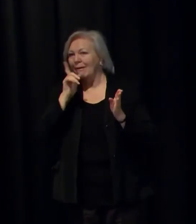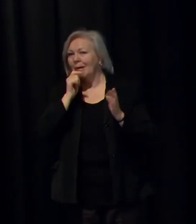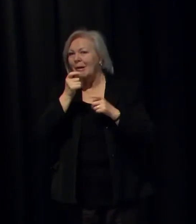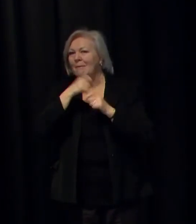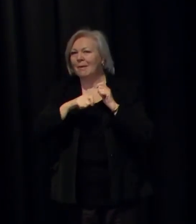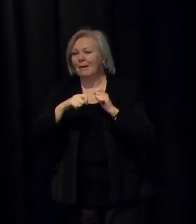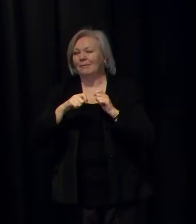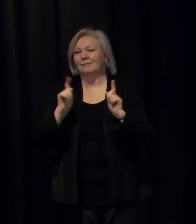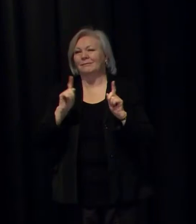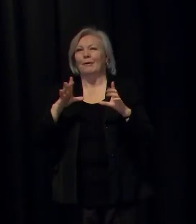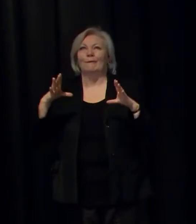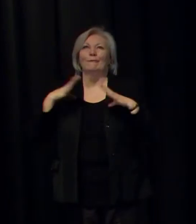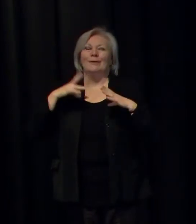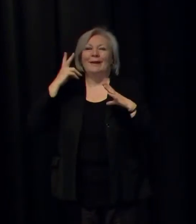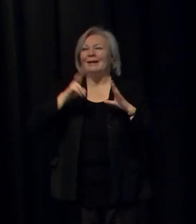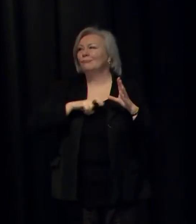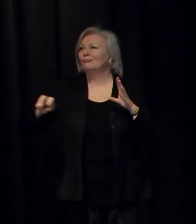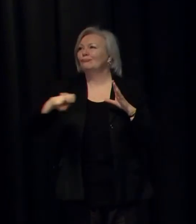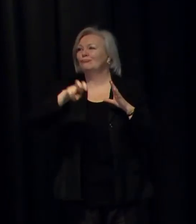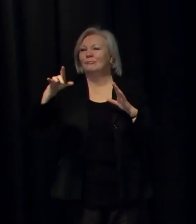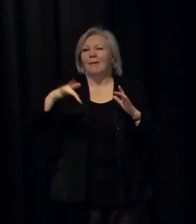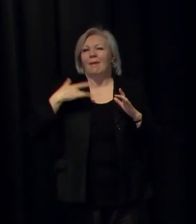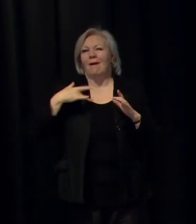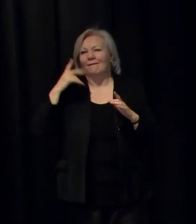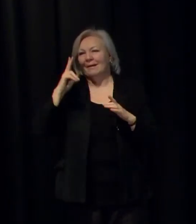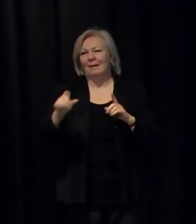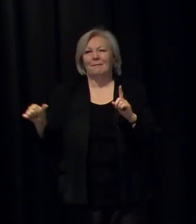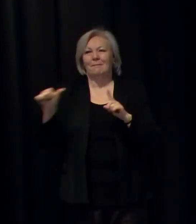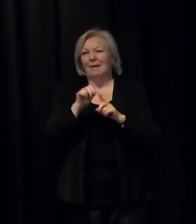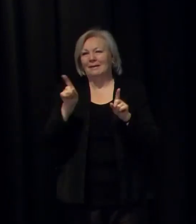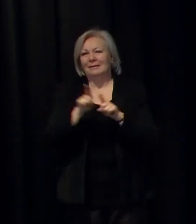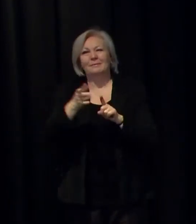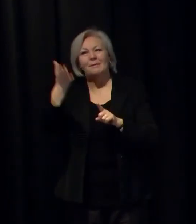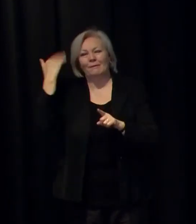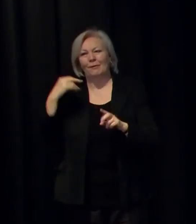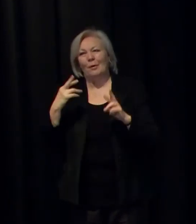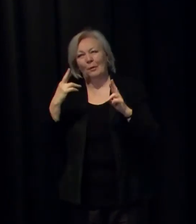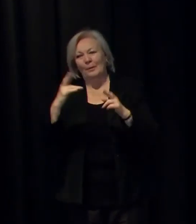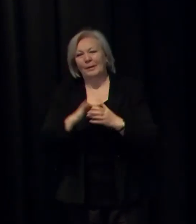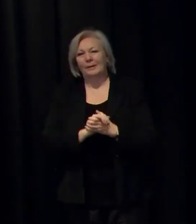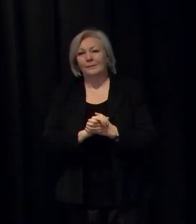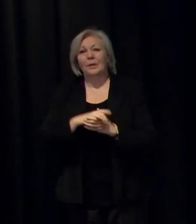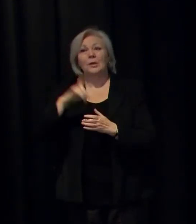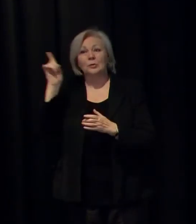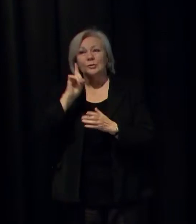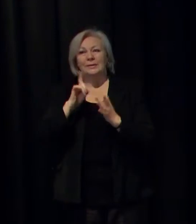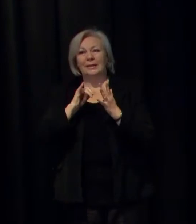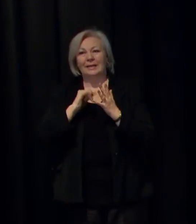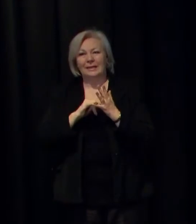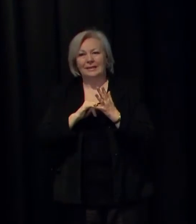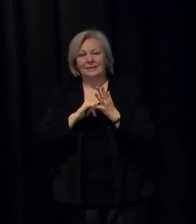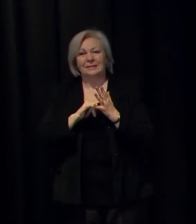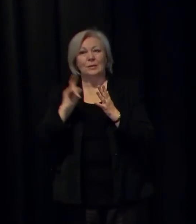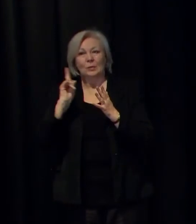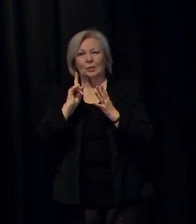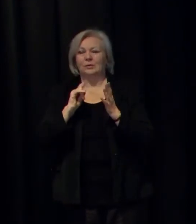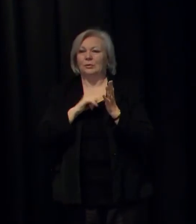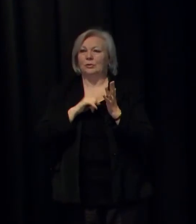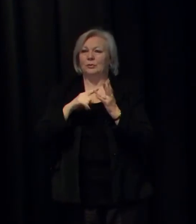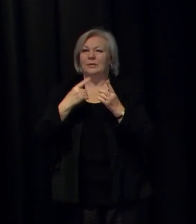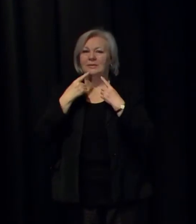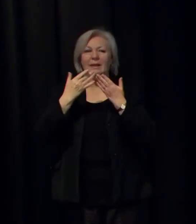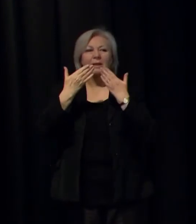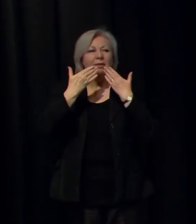our freedoms back, to be focused on living our lives as close to normal as possible. Today is the day to congratulate and